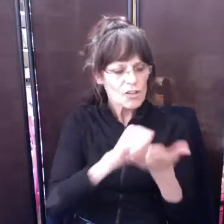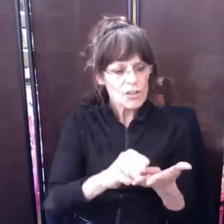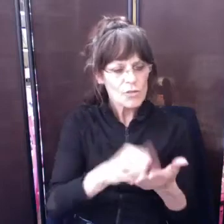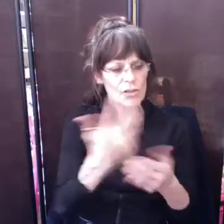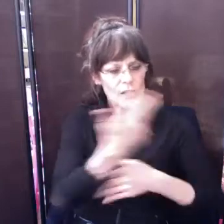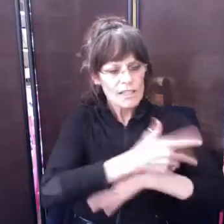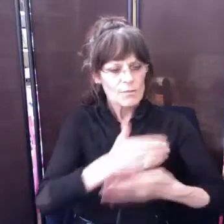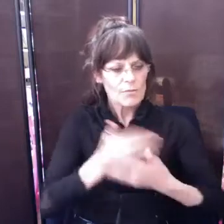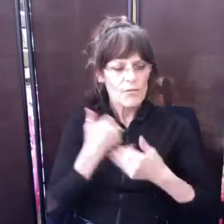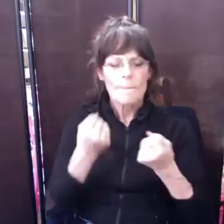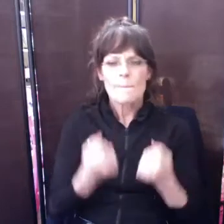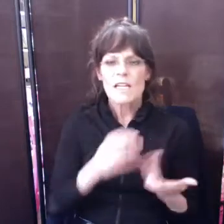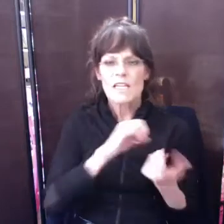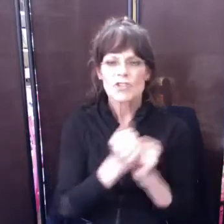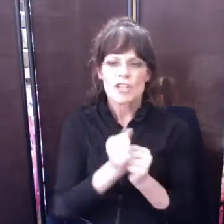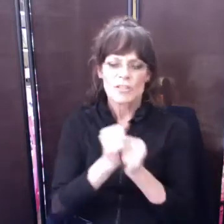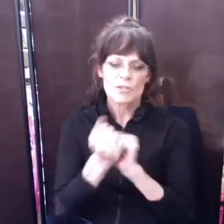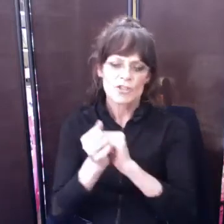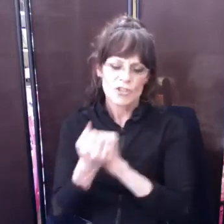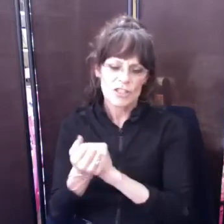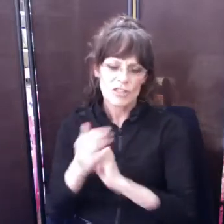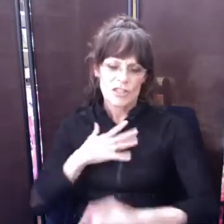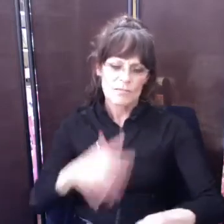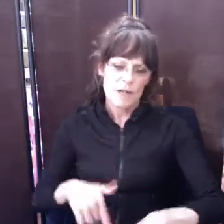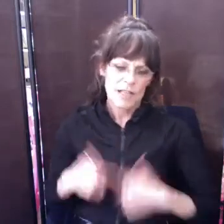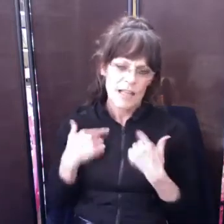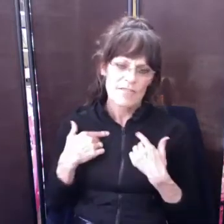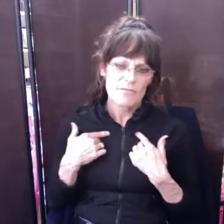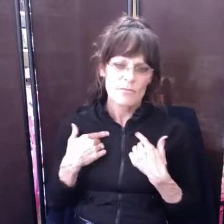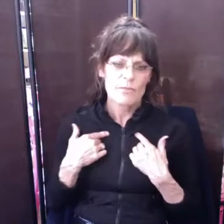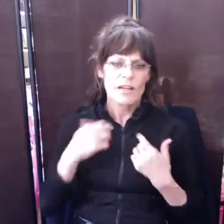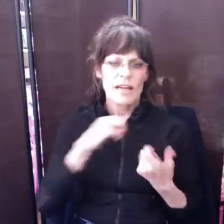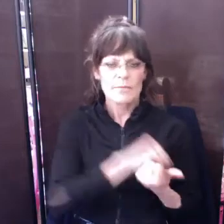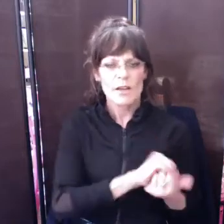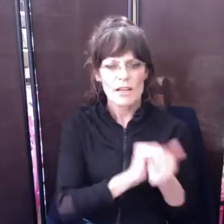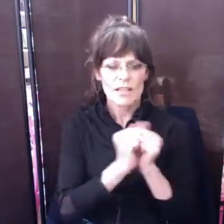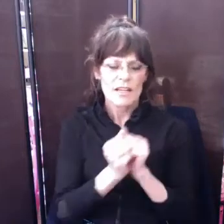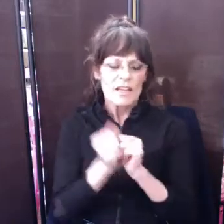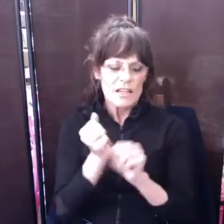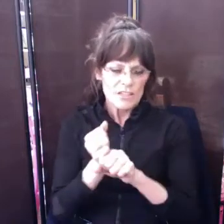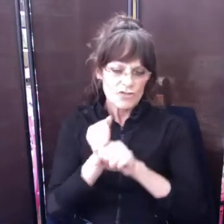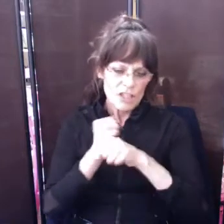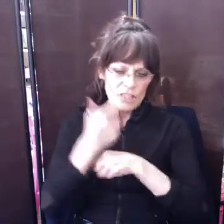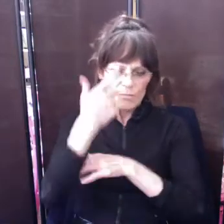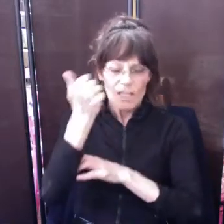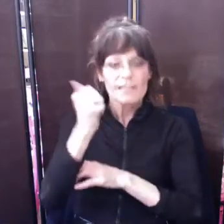many adjustments and changes in my life, but I managed to adjust and make all those changes because in Alcoholics